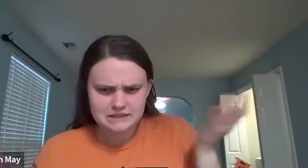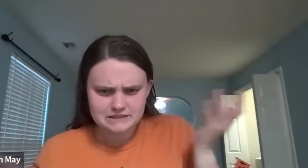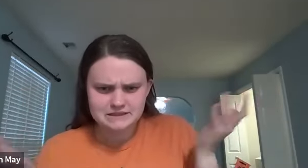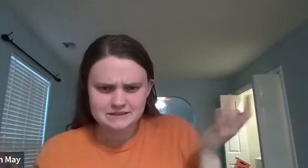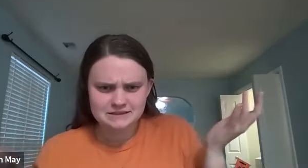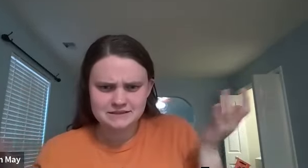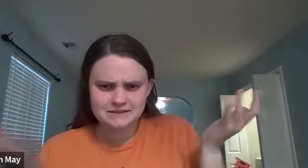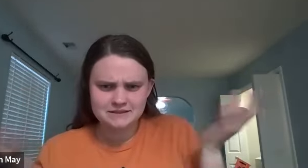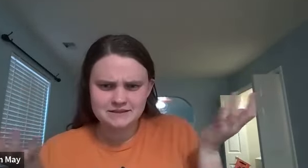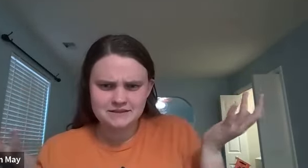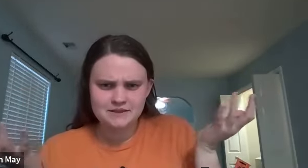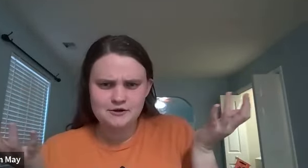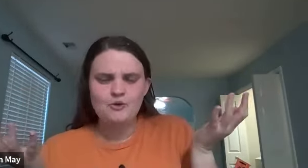What?